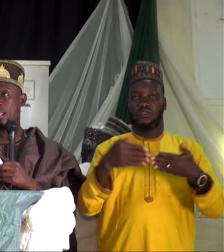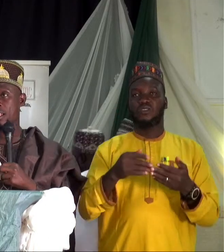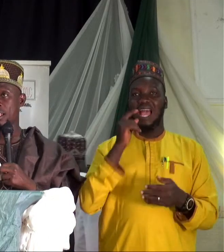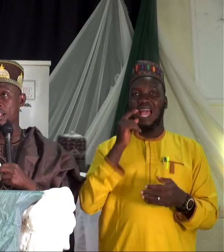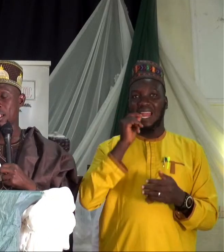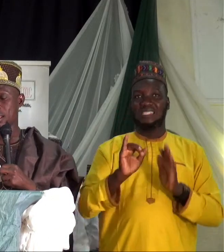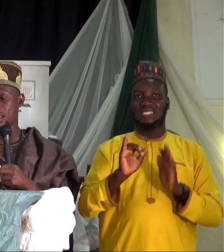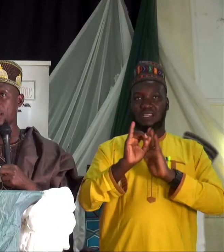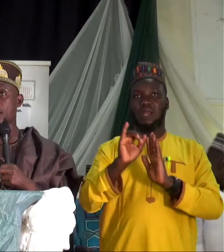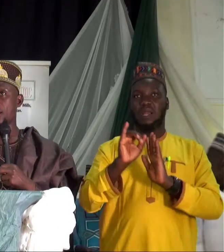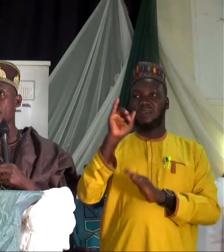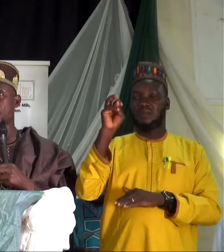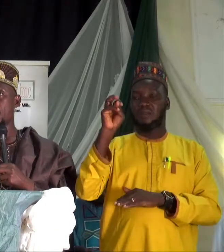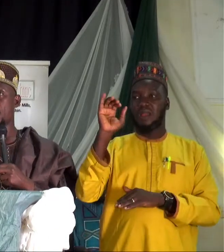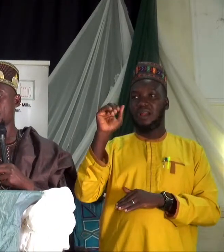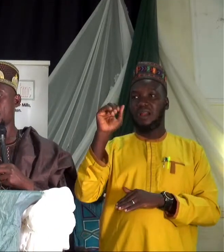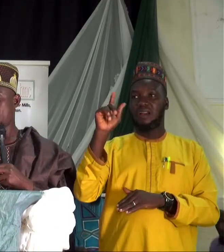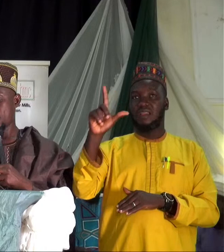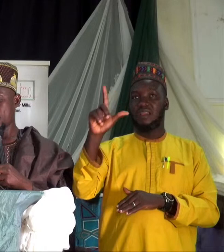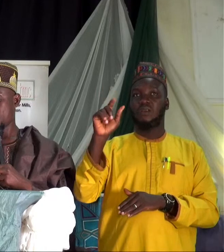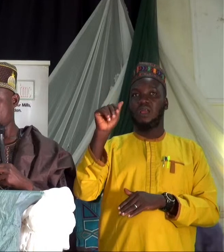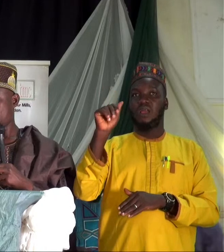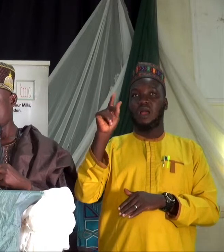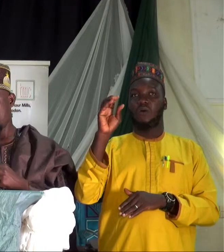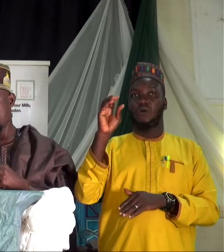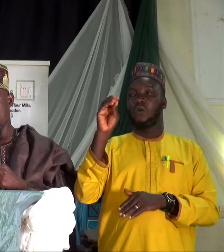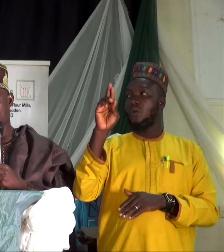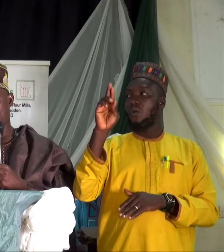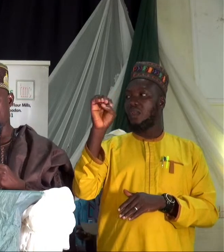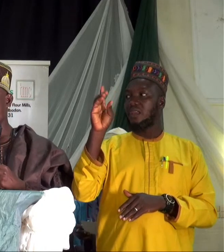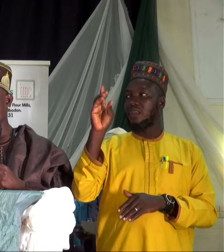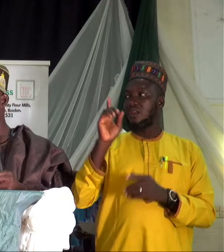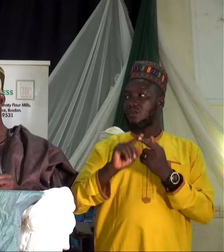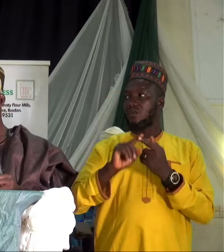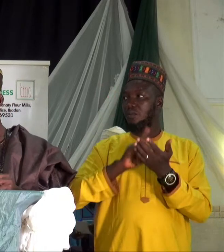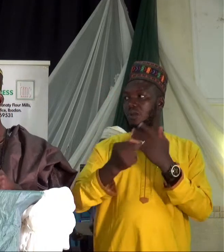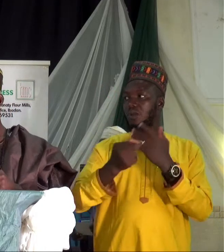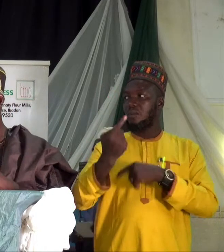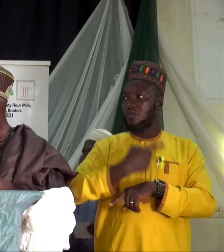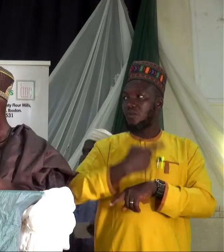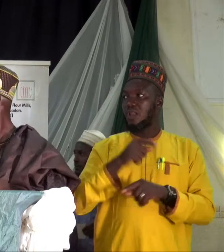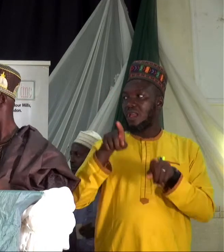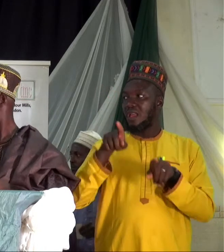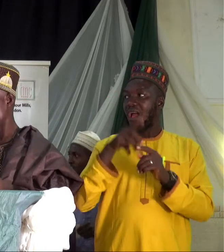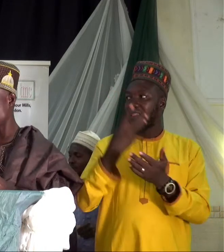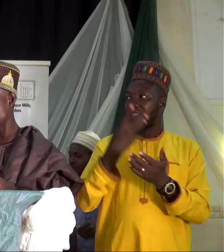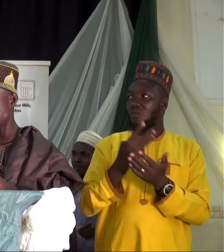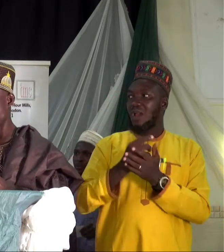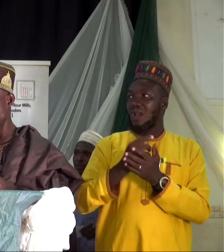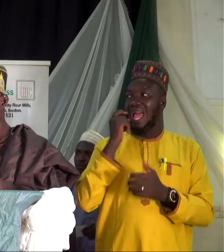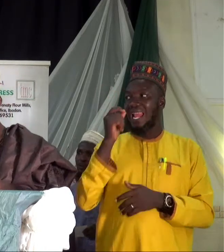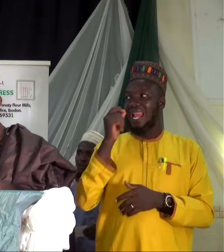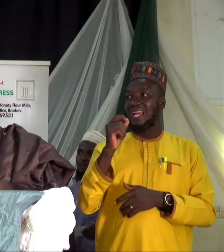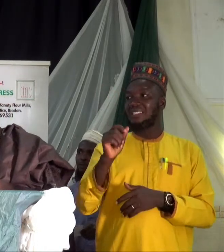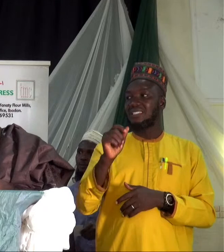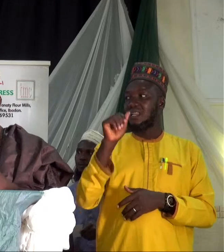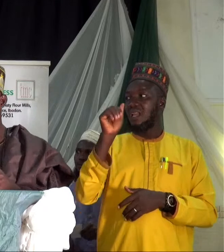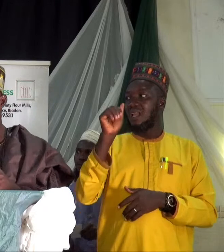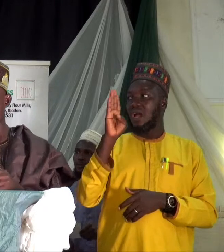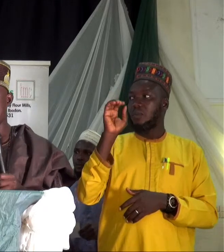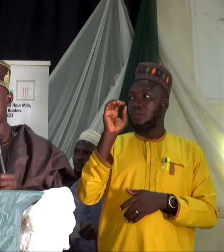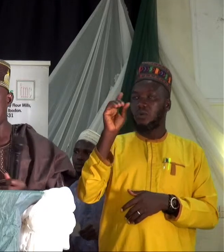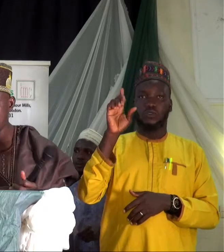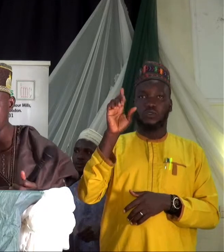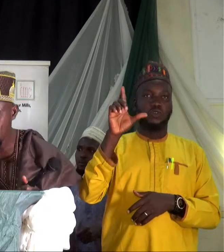Akorede to on the program today, and as well Alhaji Abdurrafi, you are also